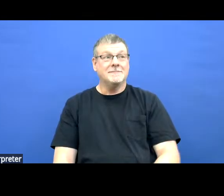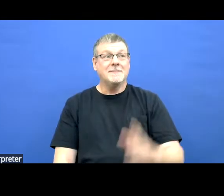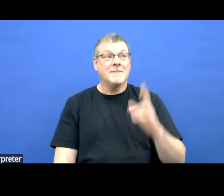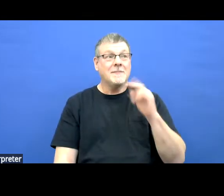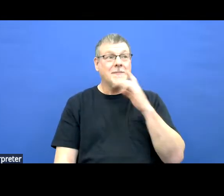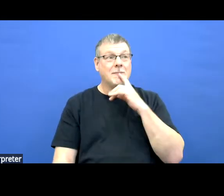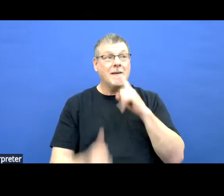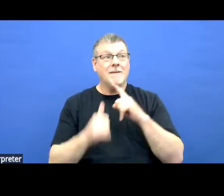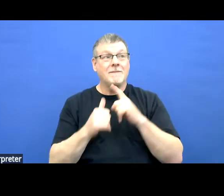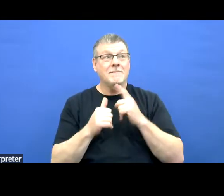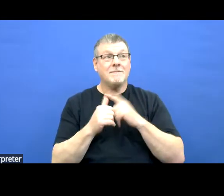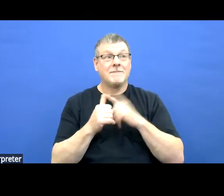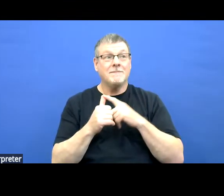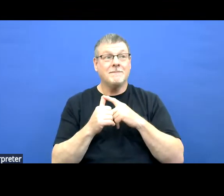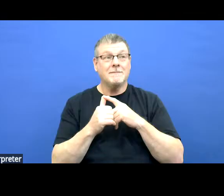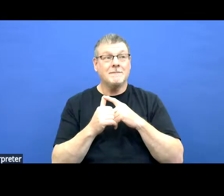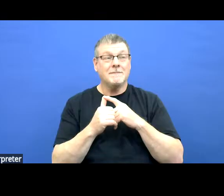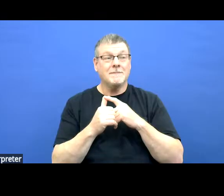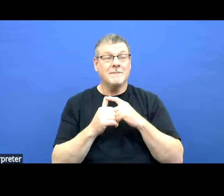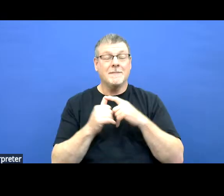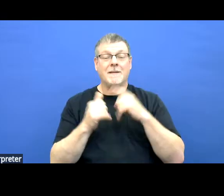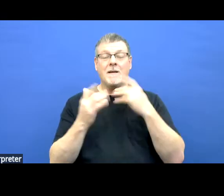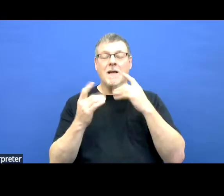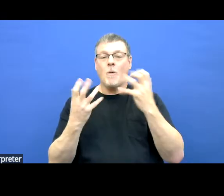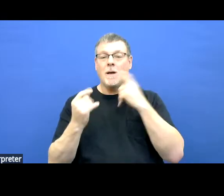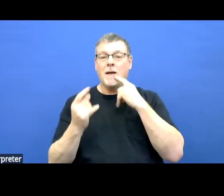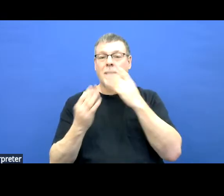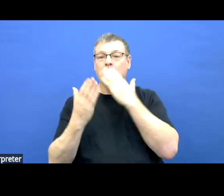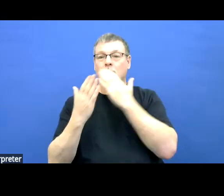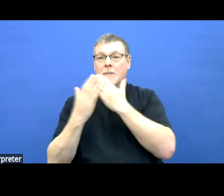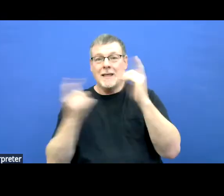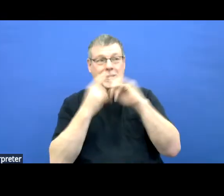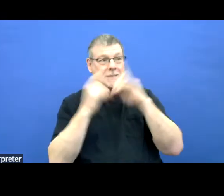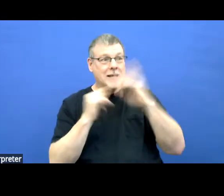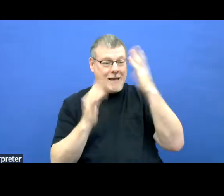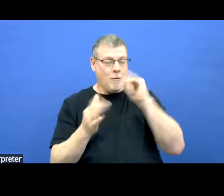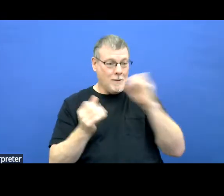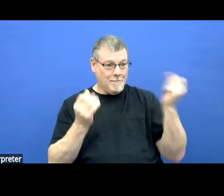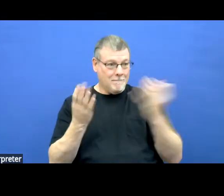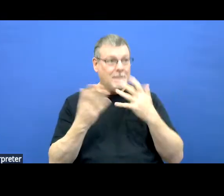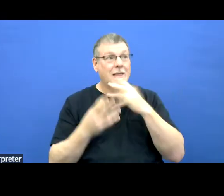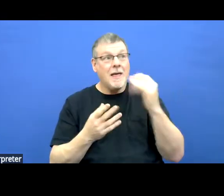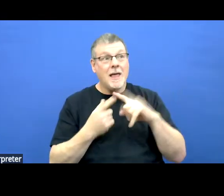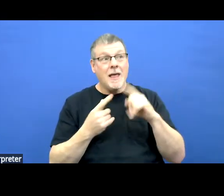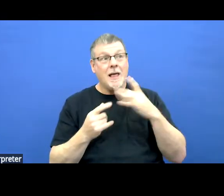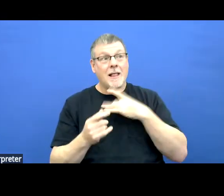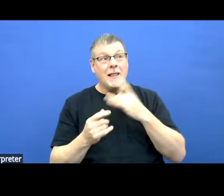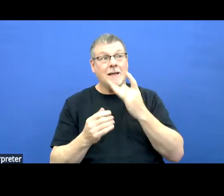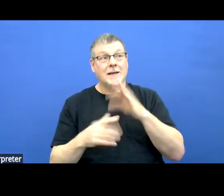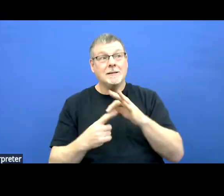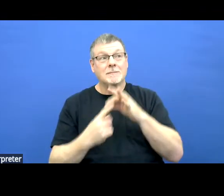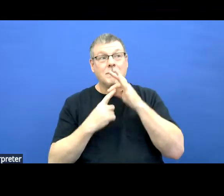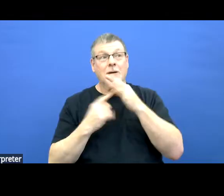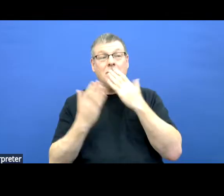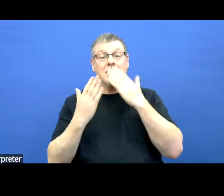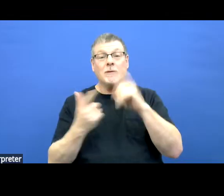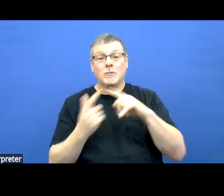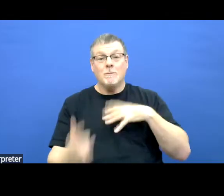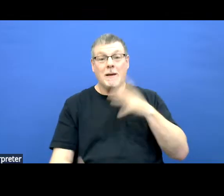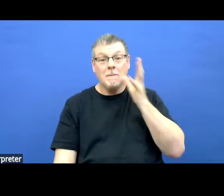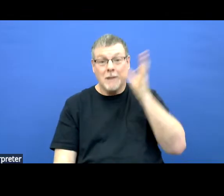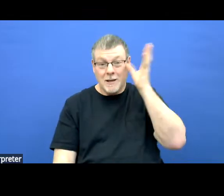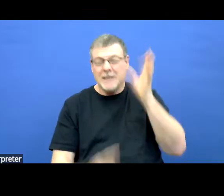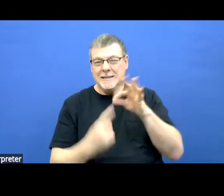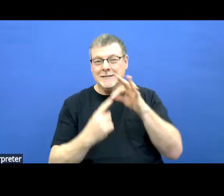First and foremost, I want to start by saying thank you to God. I wouldn't be here without him. And next, I would like to give special thanks to my parents, especially